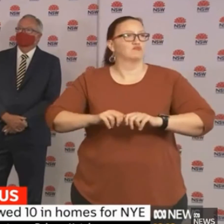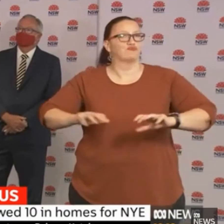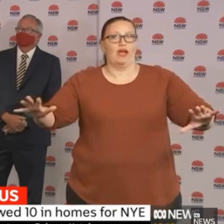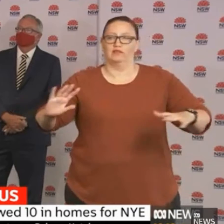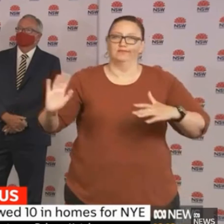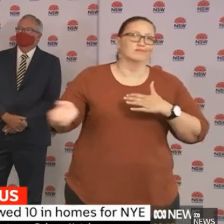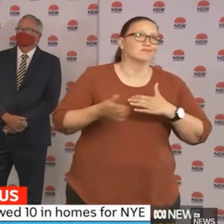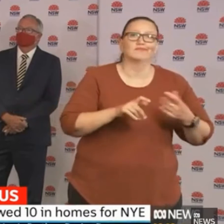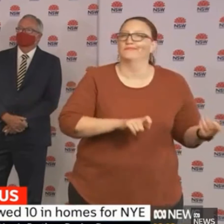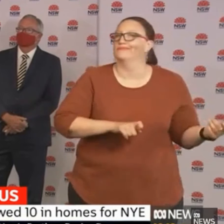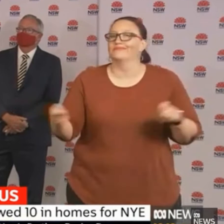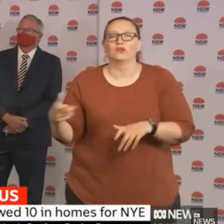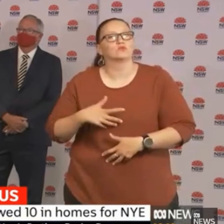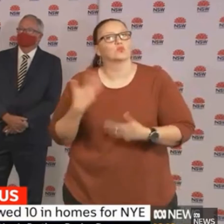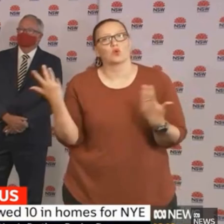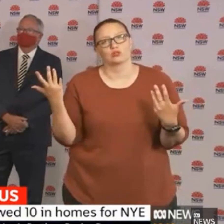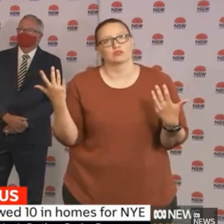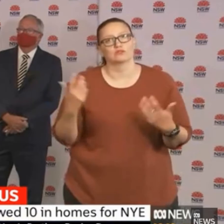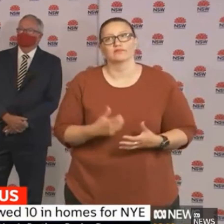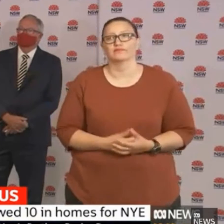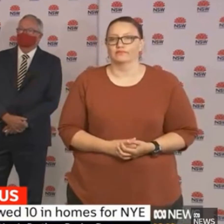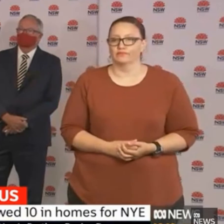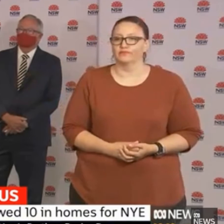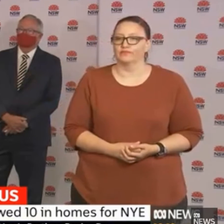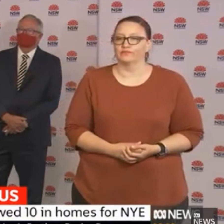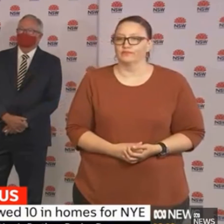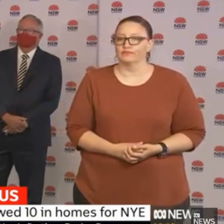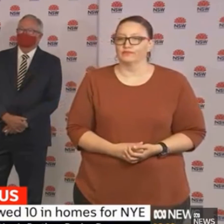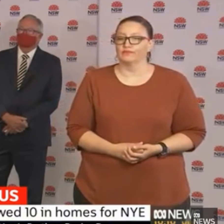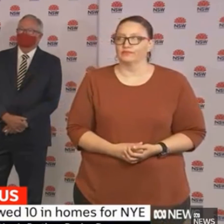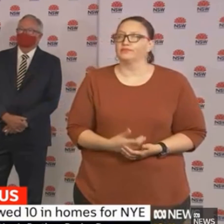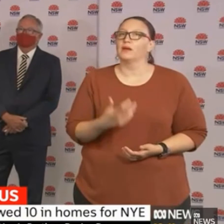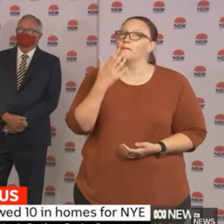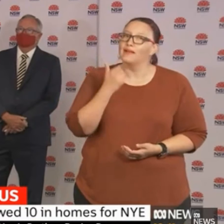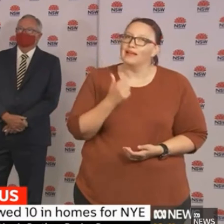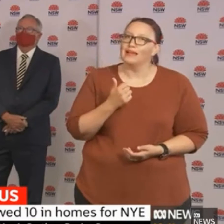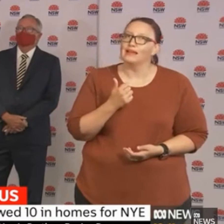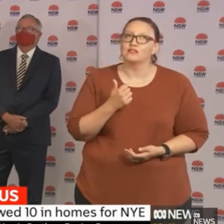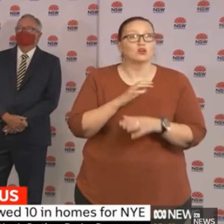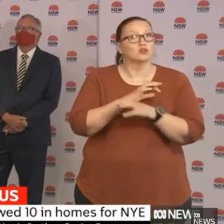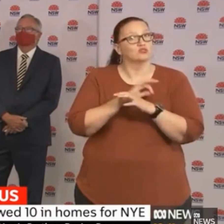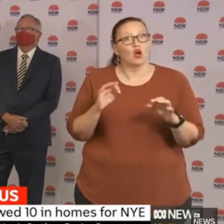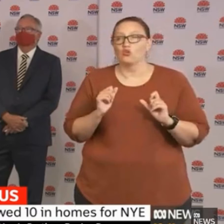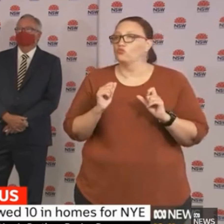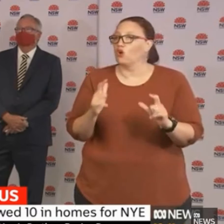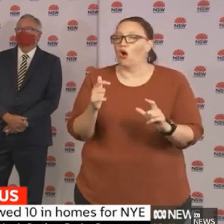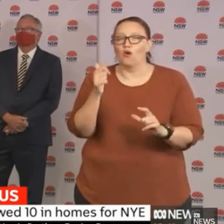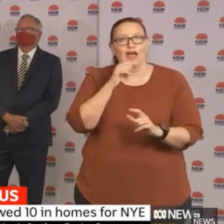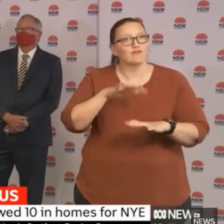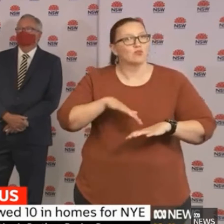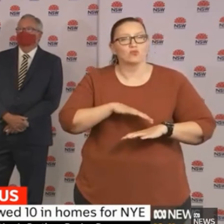it for everybody across the state moving forward. Again, can I say to people, please reduce your mobility. Don't move